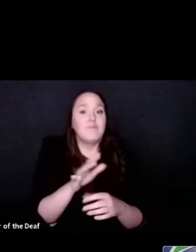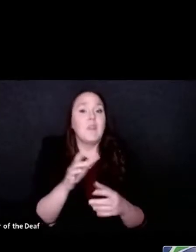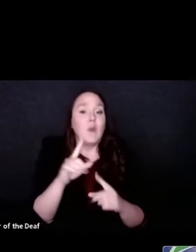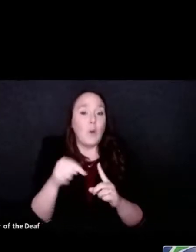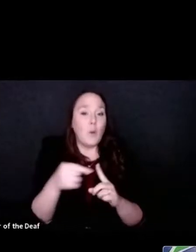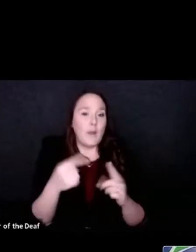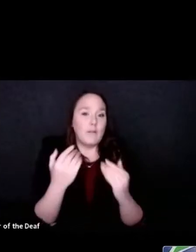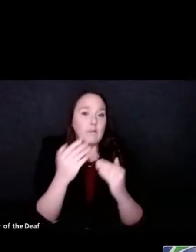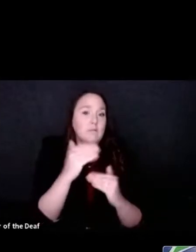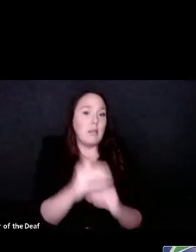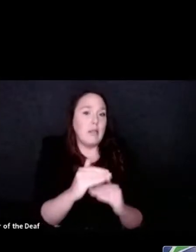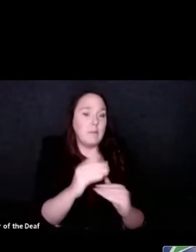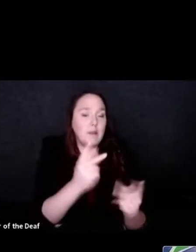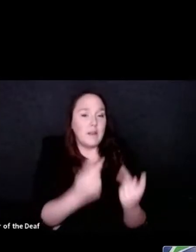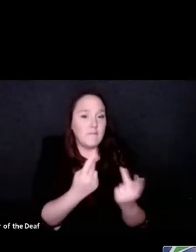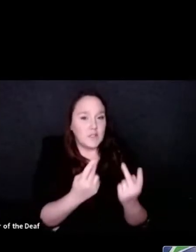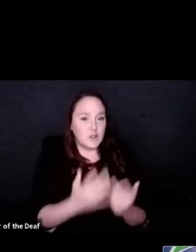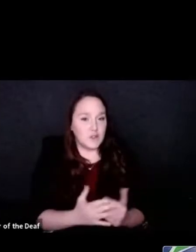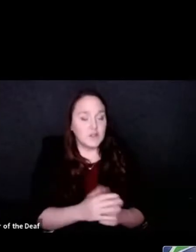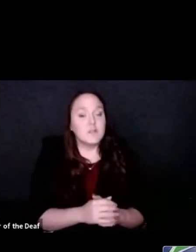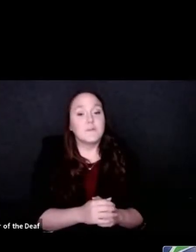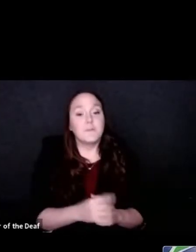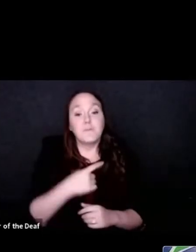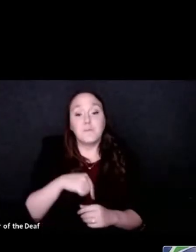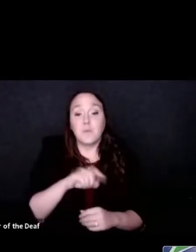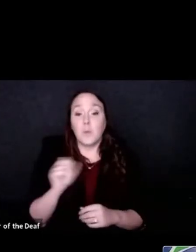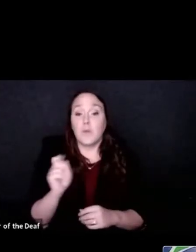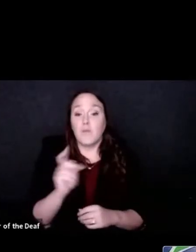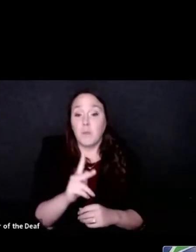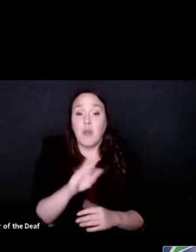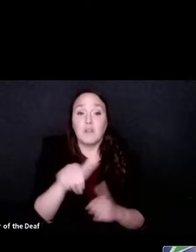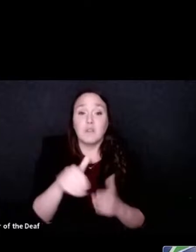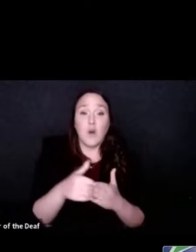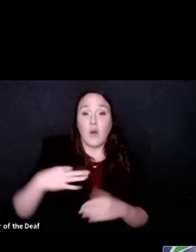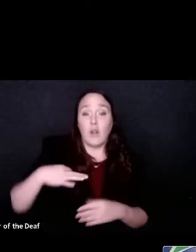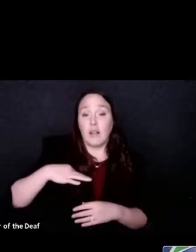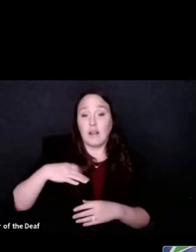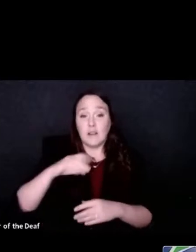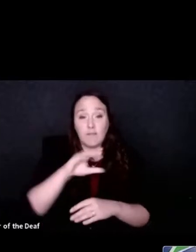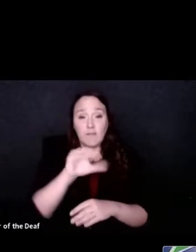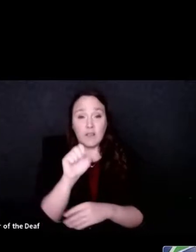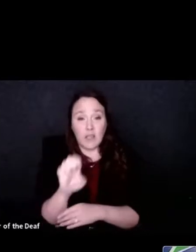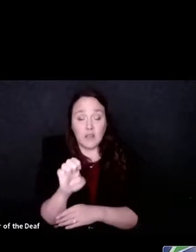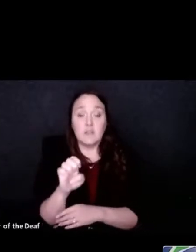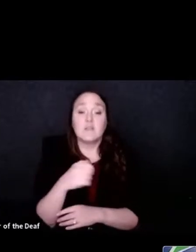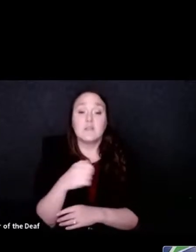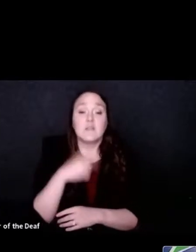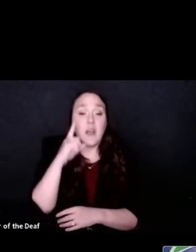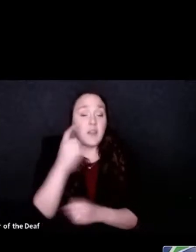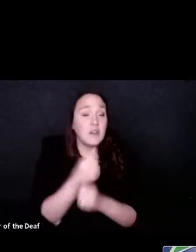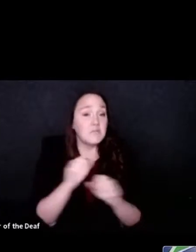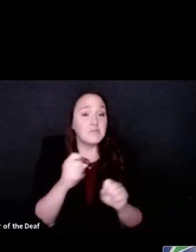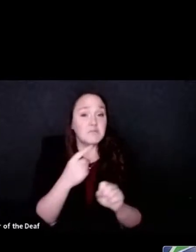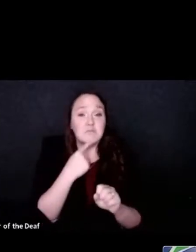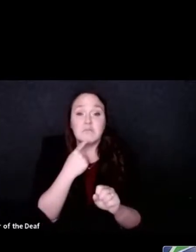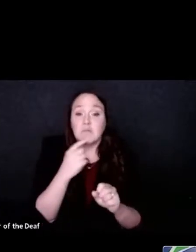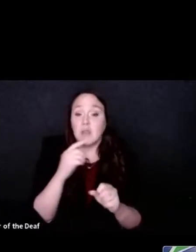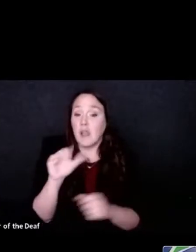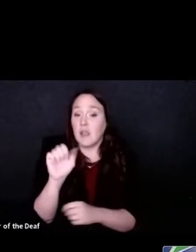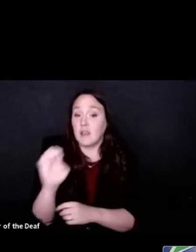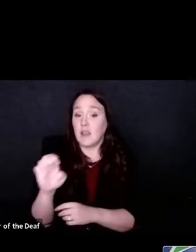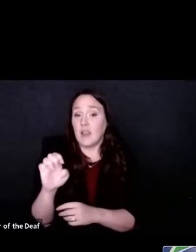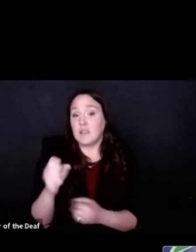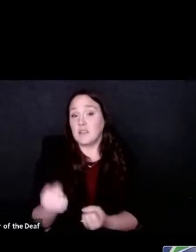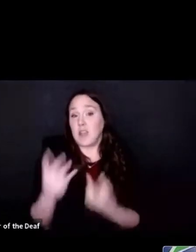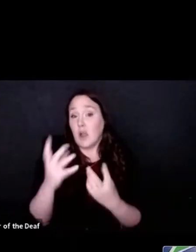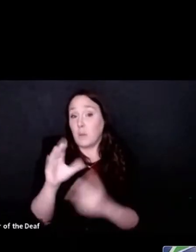was restricted. We have resumed all elective cases. I think it's safe to say that our case volumes are back